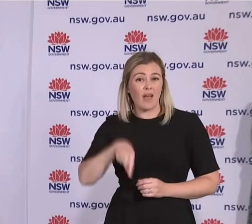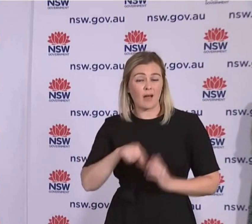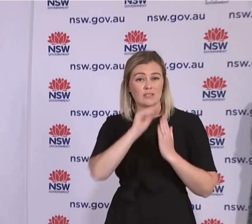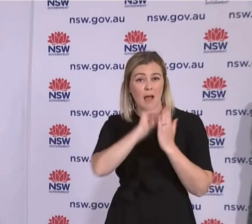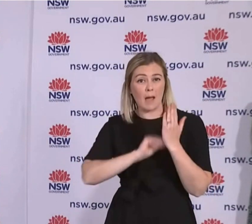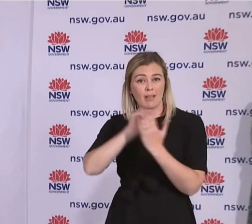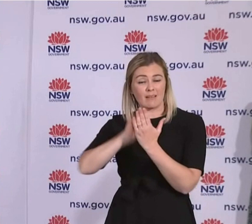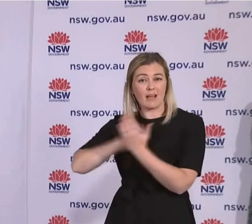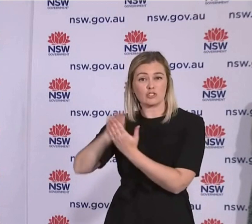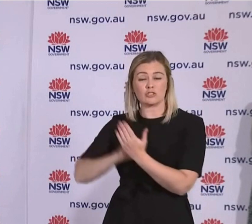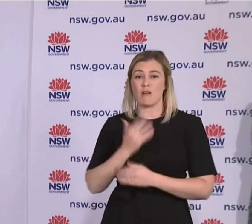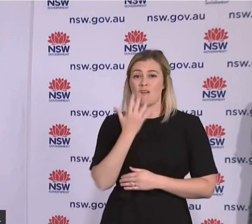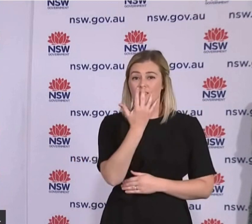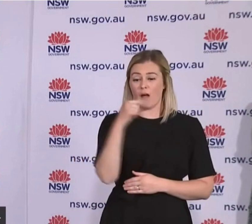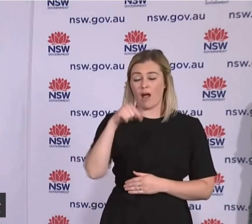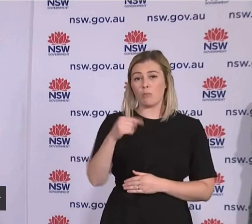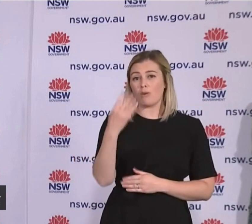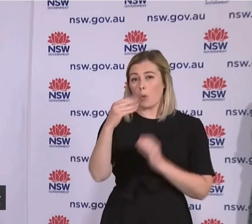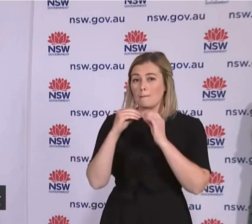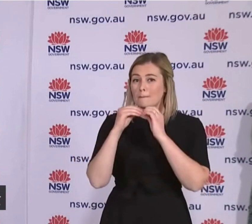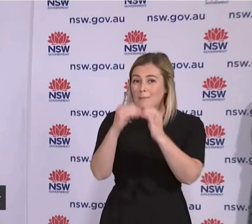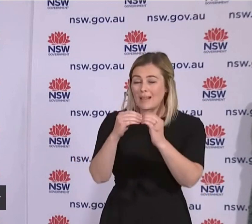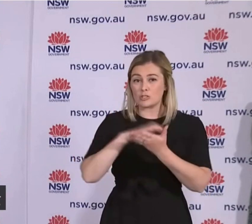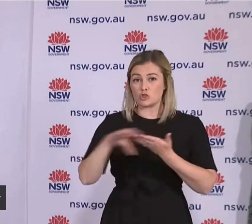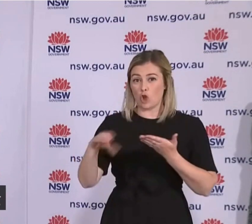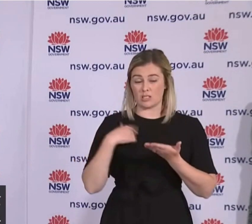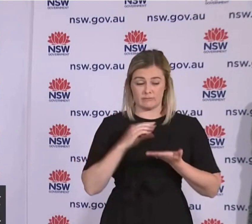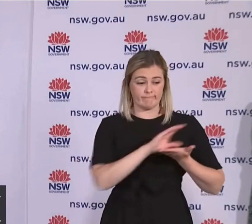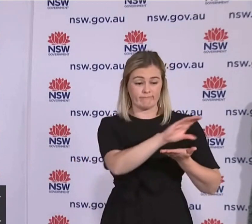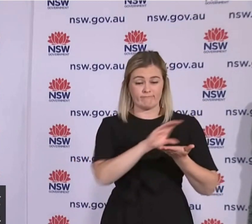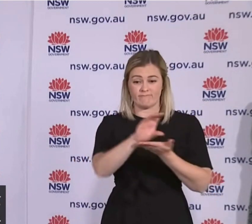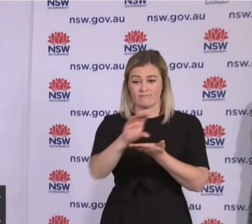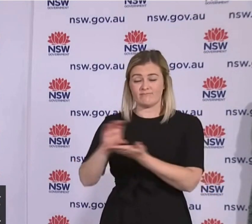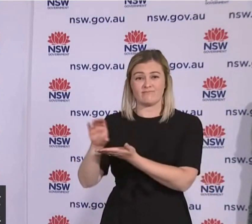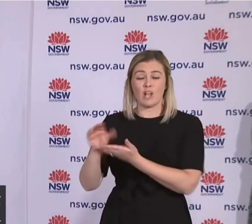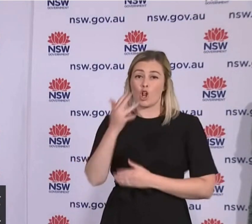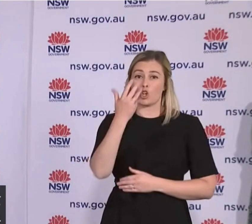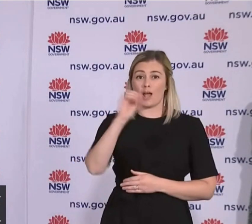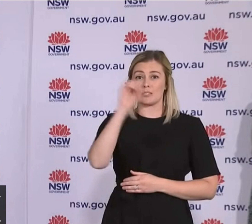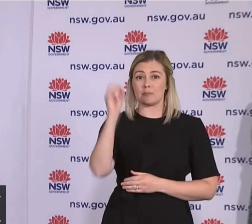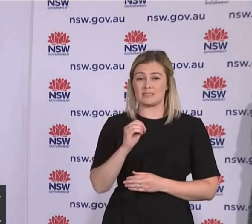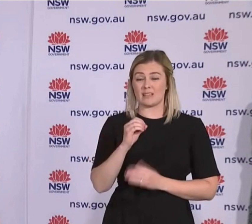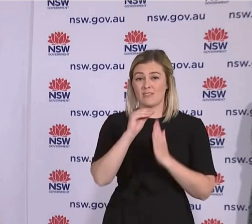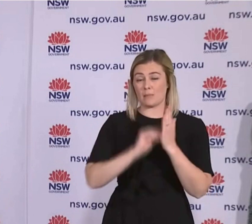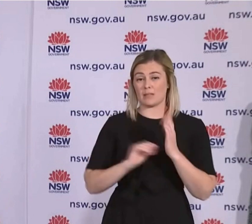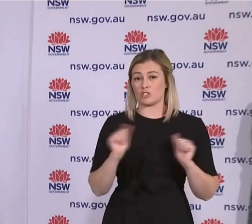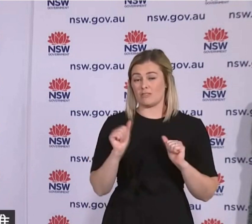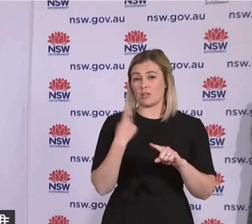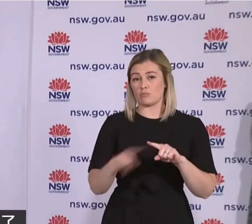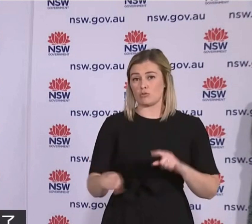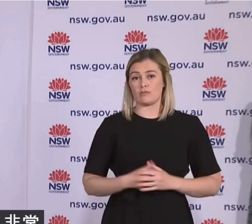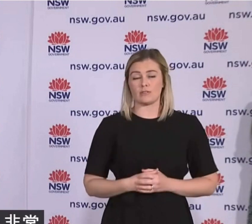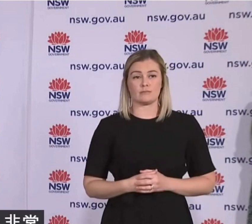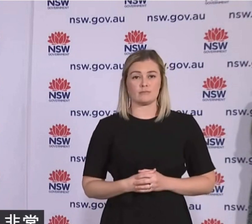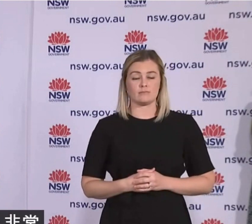Over $5.4 billion of money has gone out the door. 90% of applications approved. But why change the rules halfway through? Accountants say